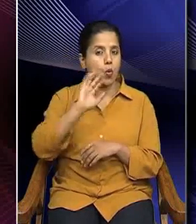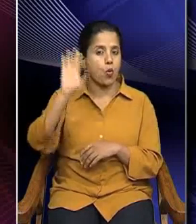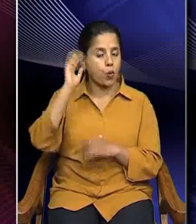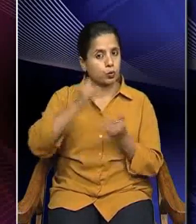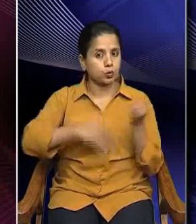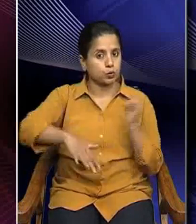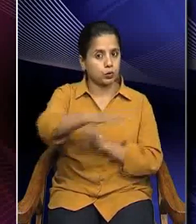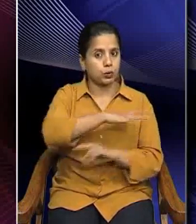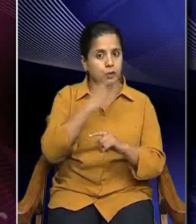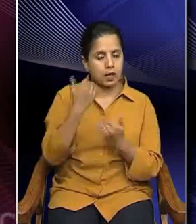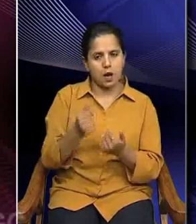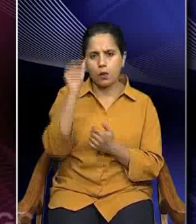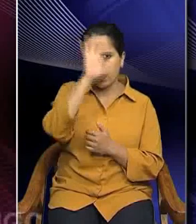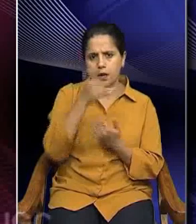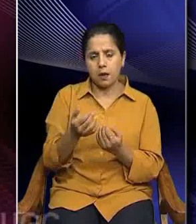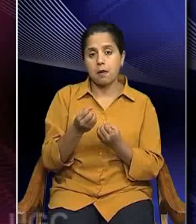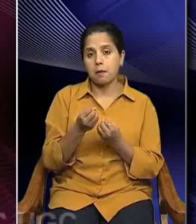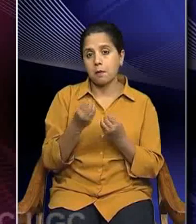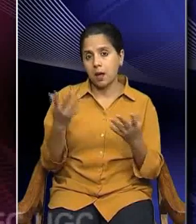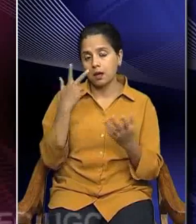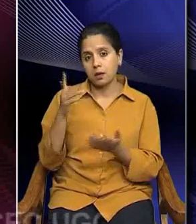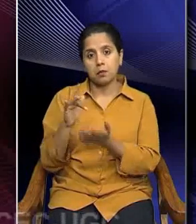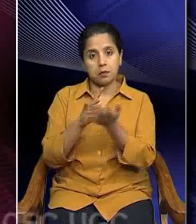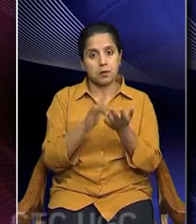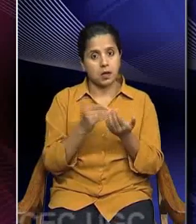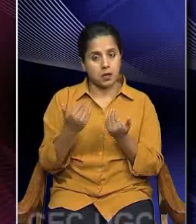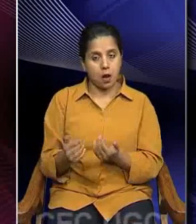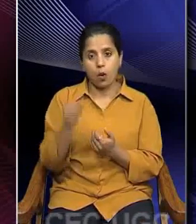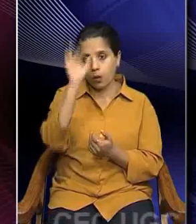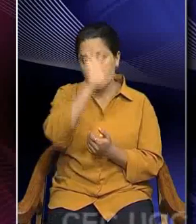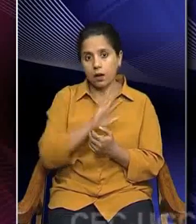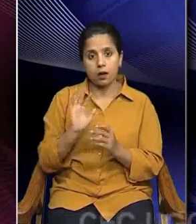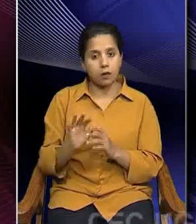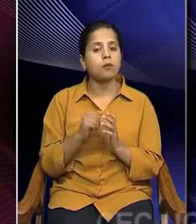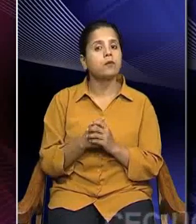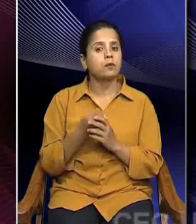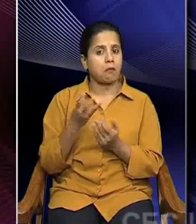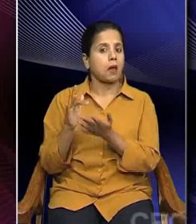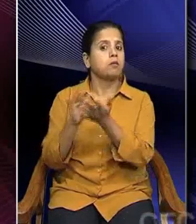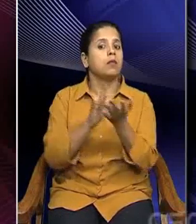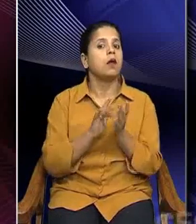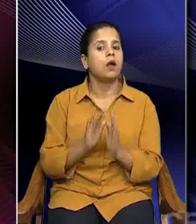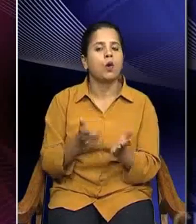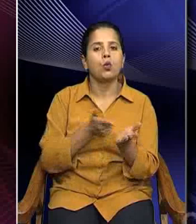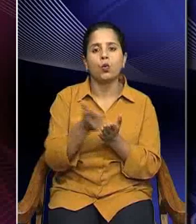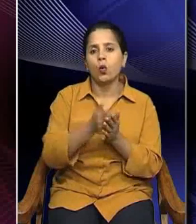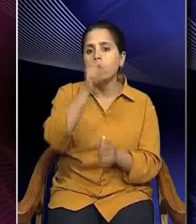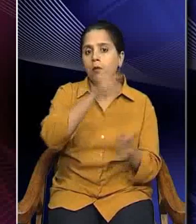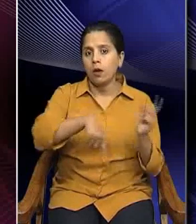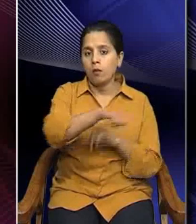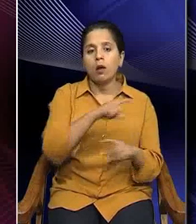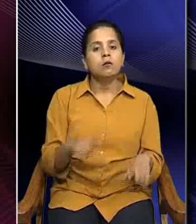if you take case of India, in many parts of this nation, several places where rural population